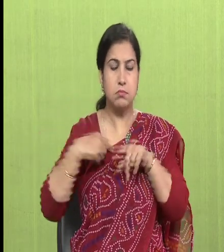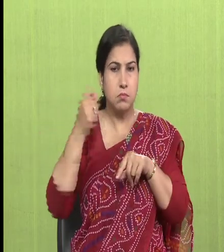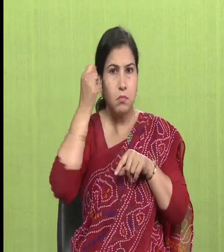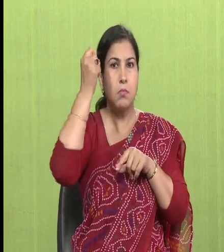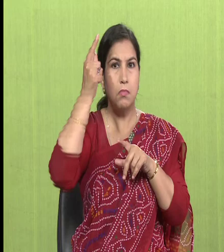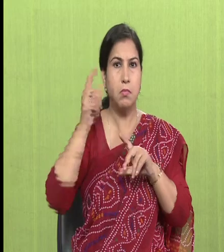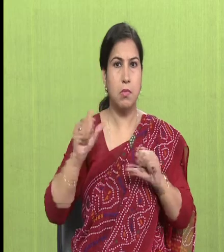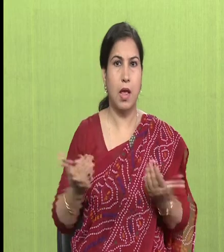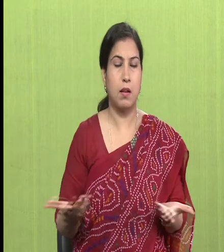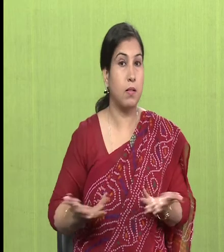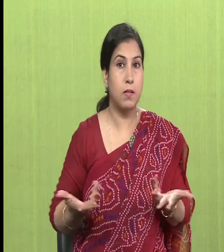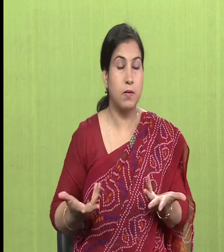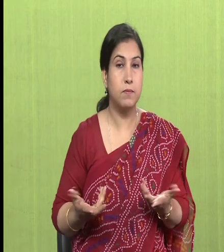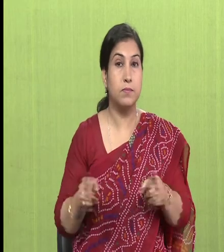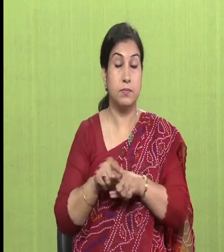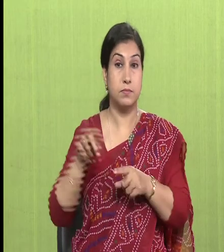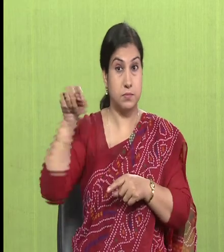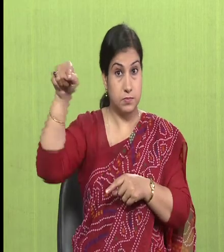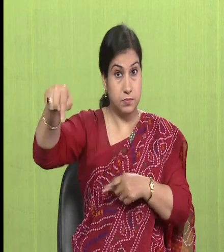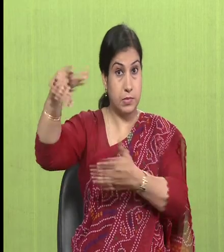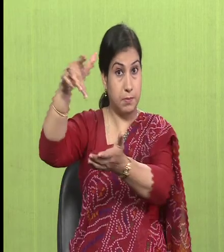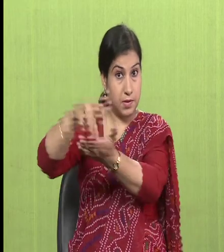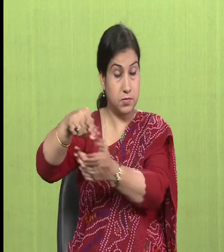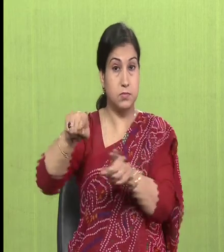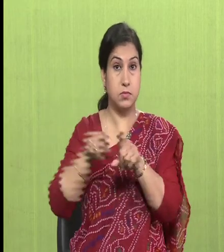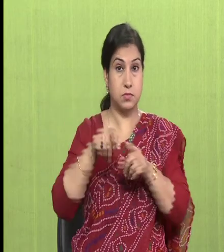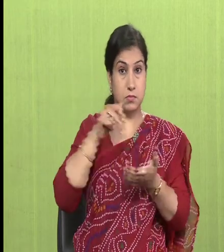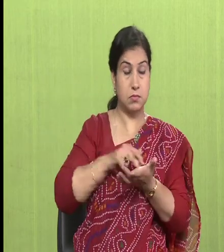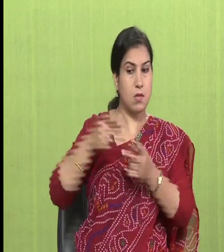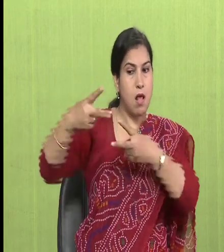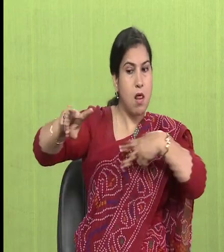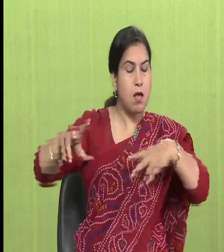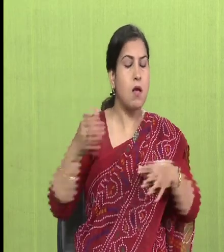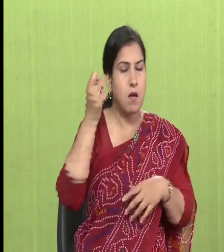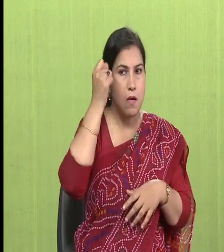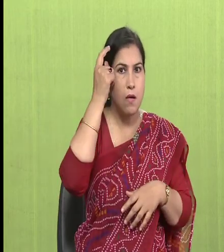understand about the reasons for these differences.